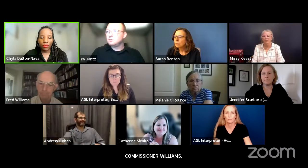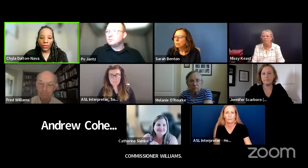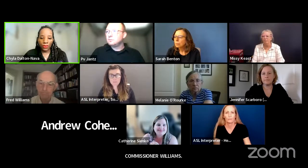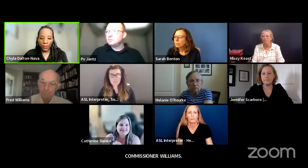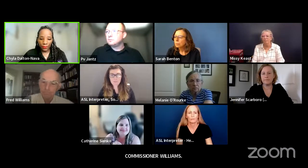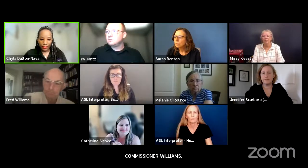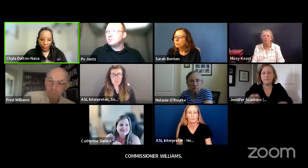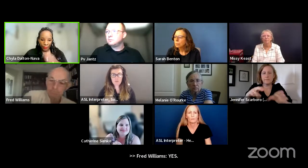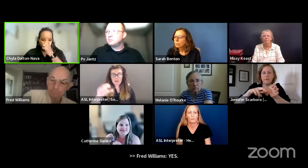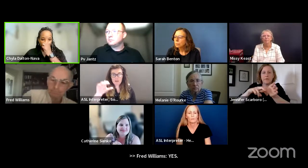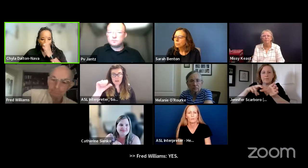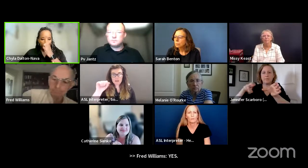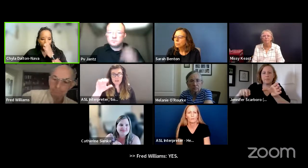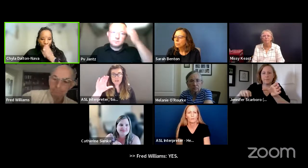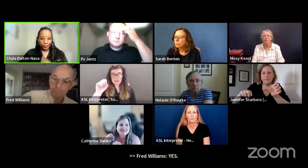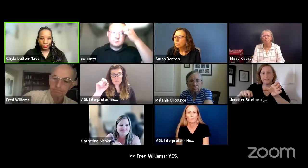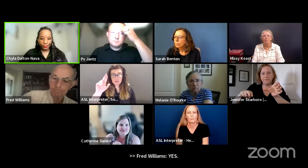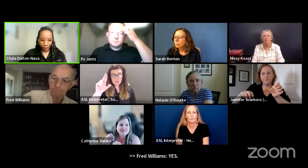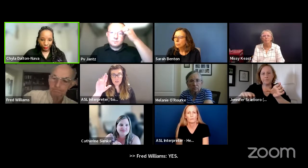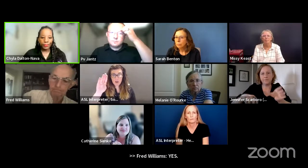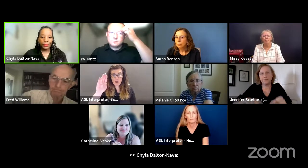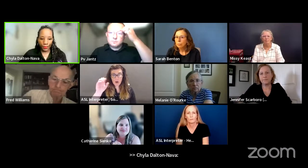Commissioner Scarborough.